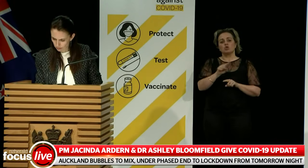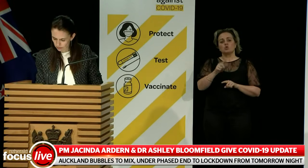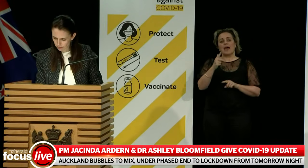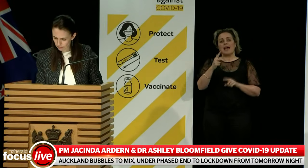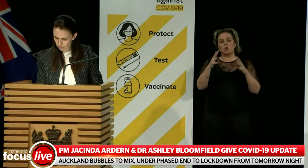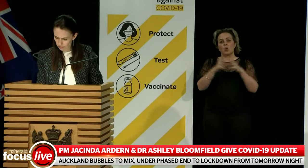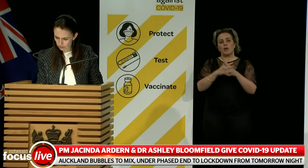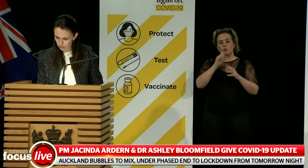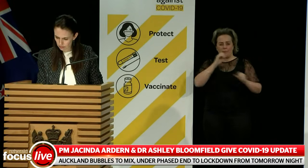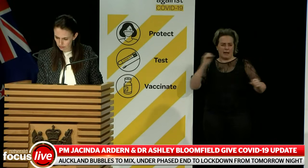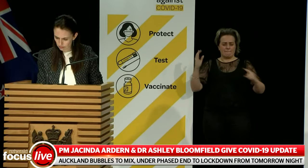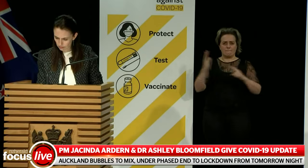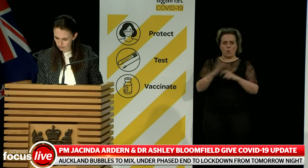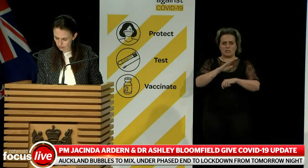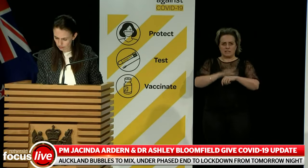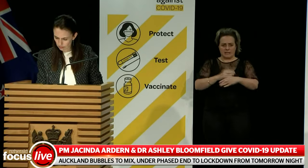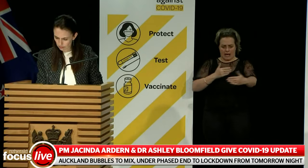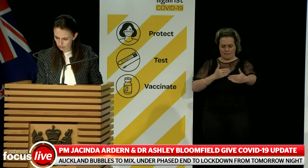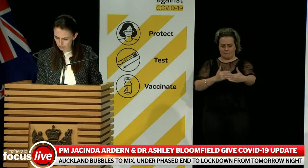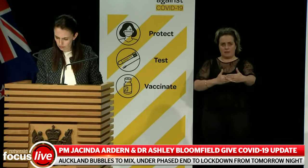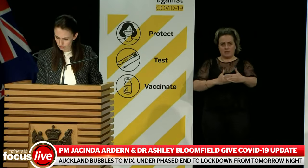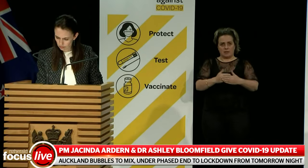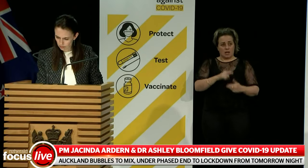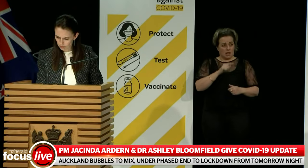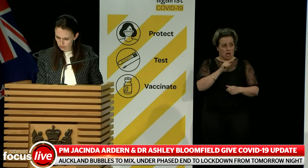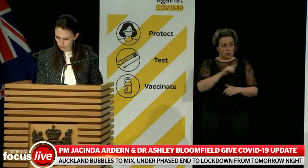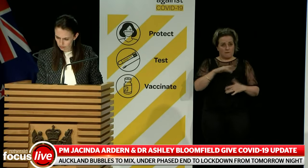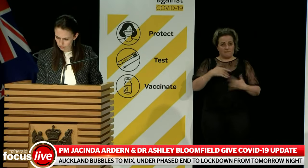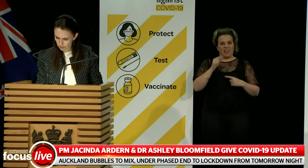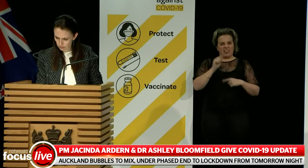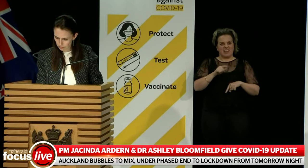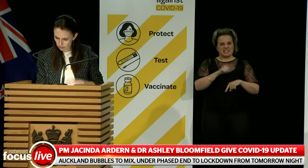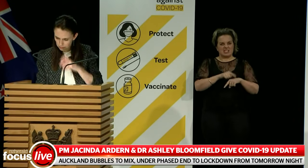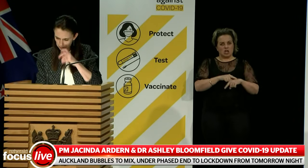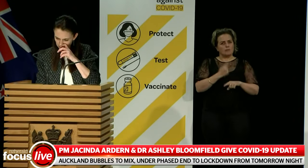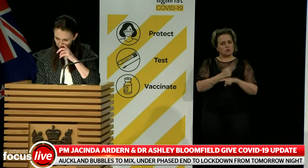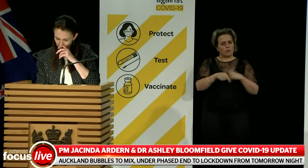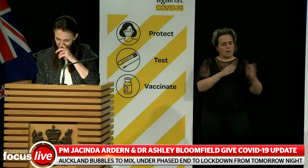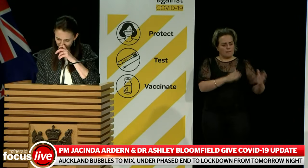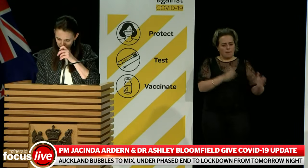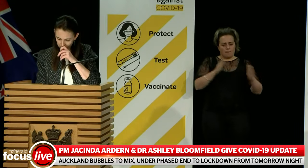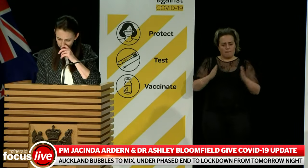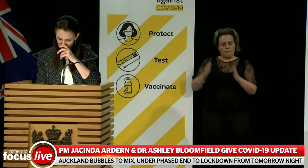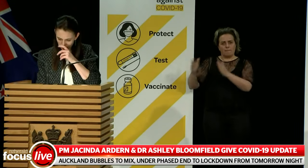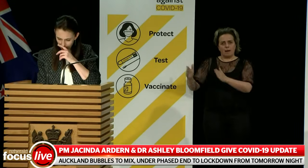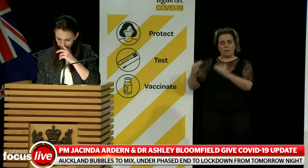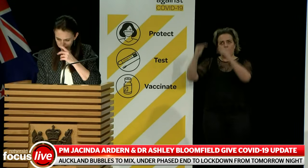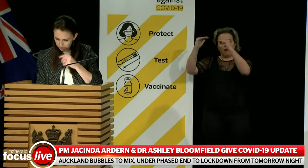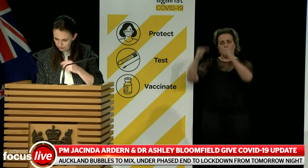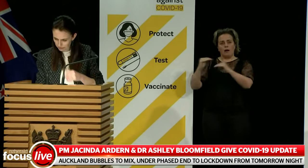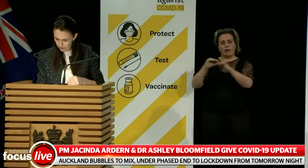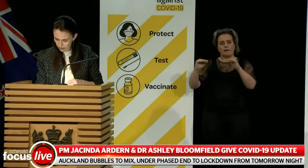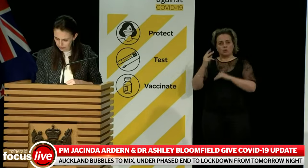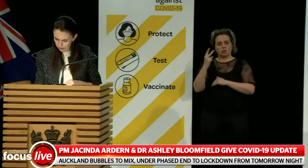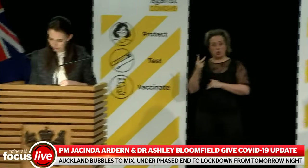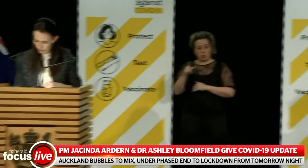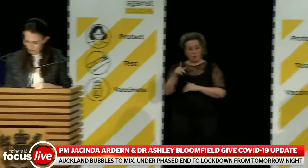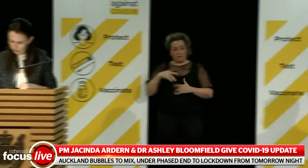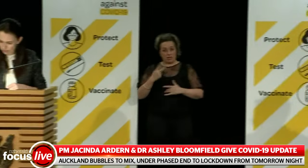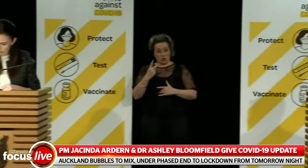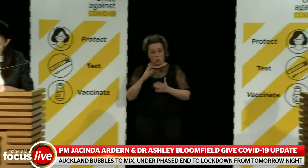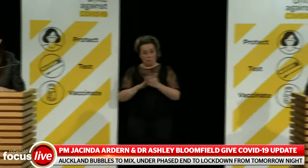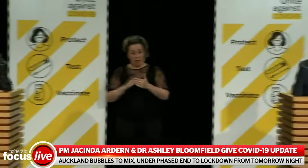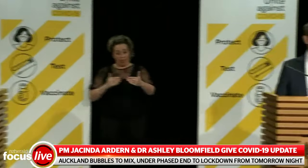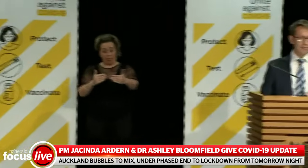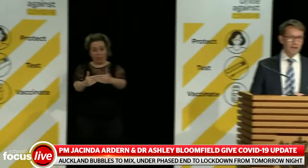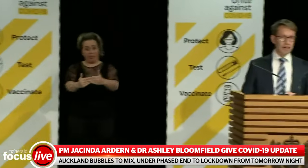going to be critical. Is that the time frame for this phasing of Auckland down to level 2? Is it going to take 2 months? That's the time